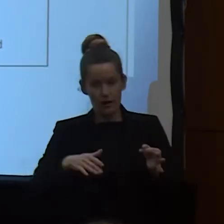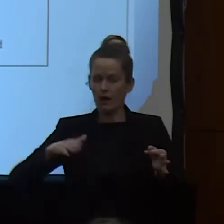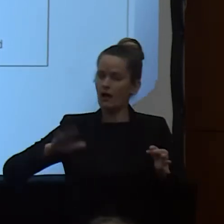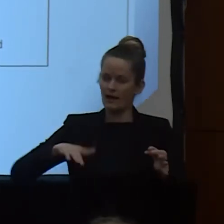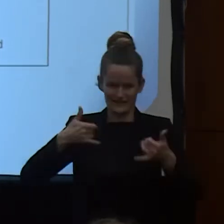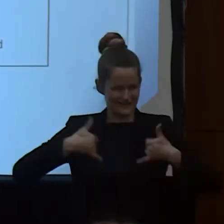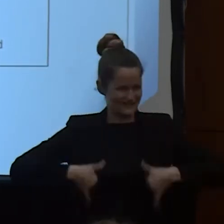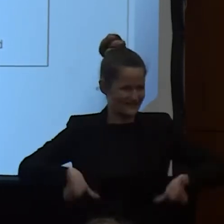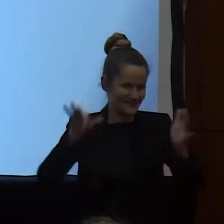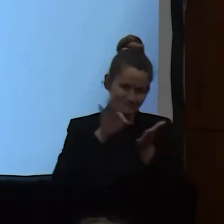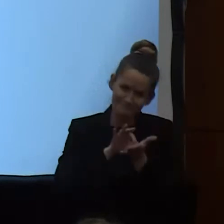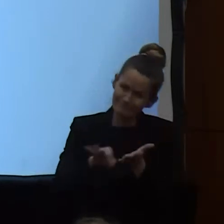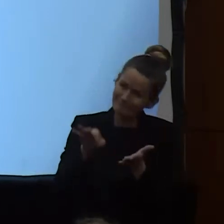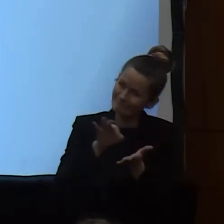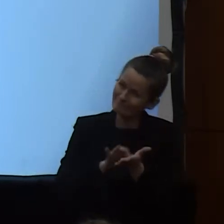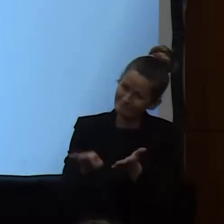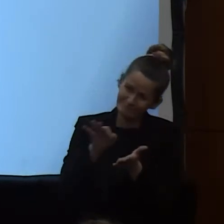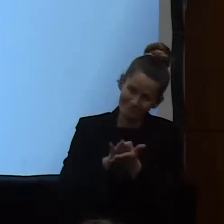One more.